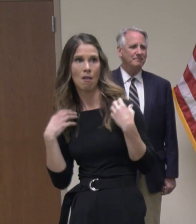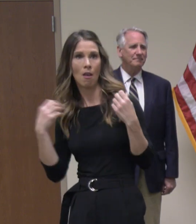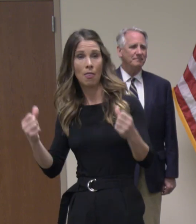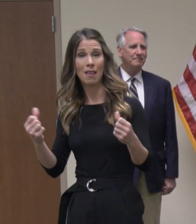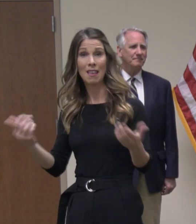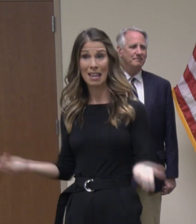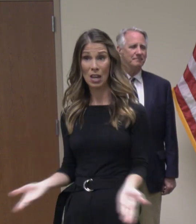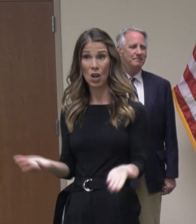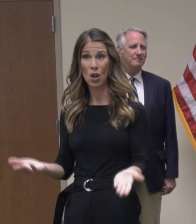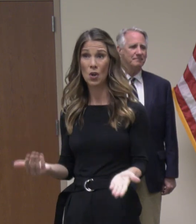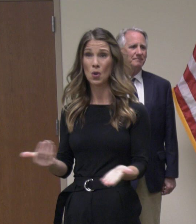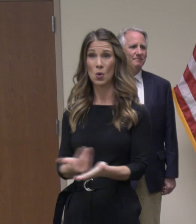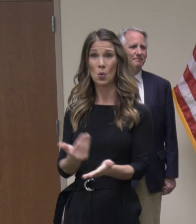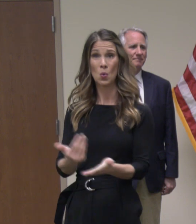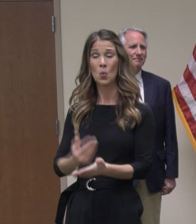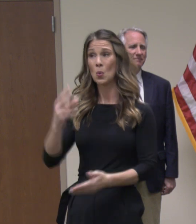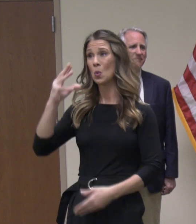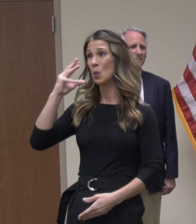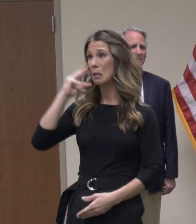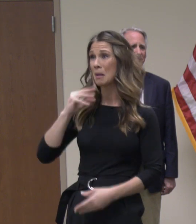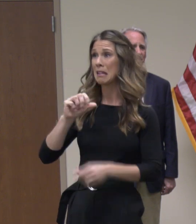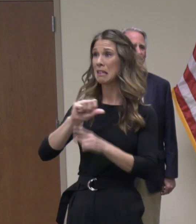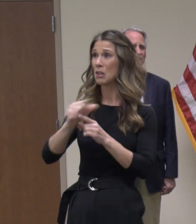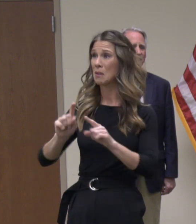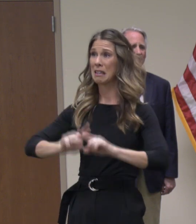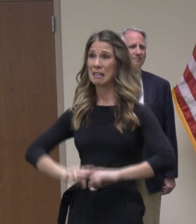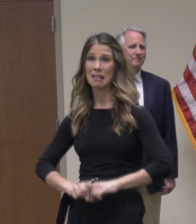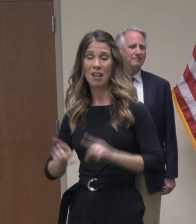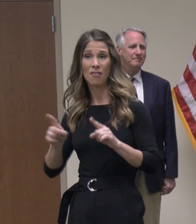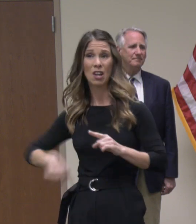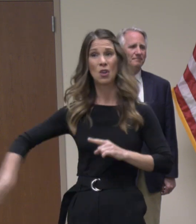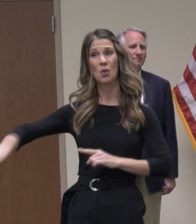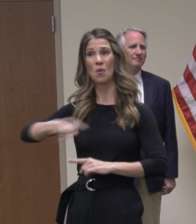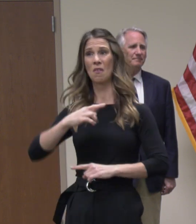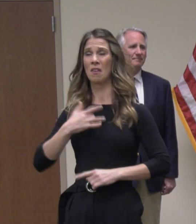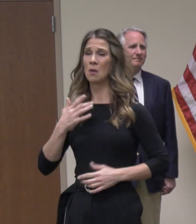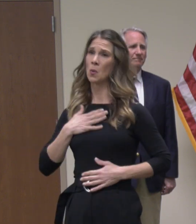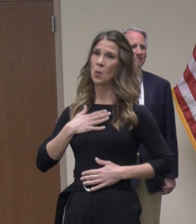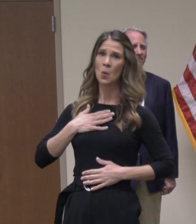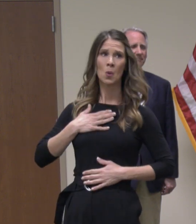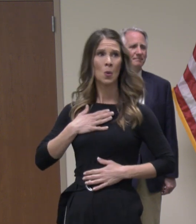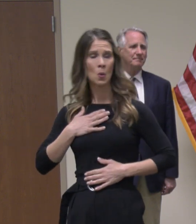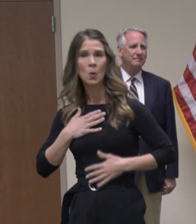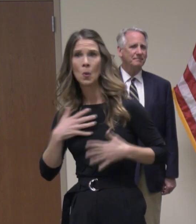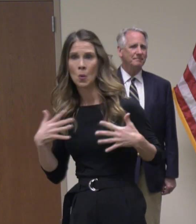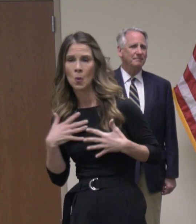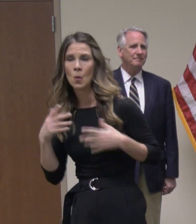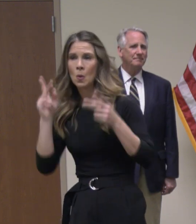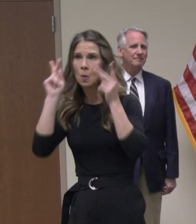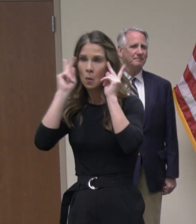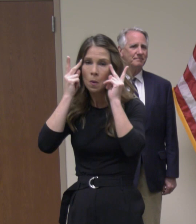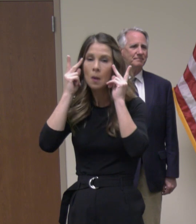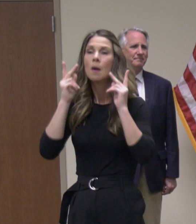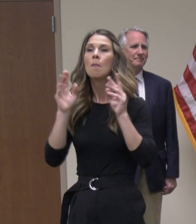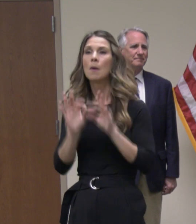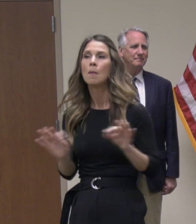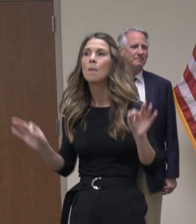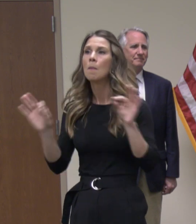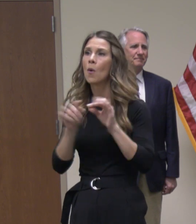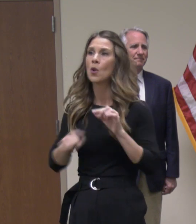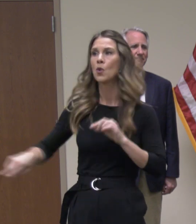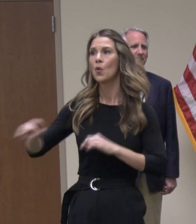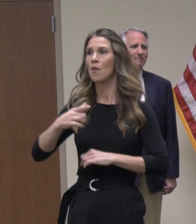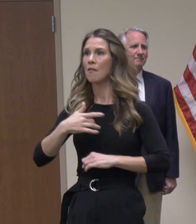territory, and it's unsettling for most people. But I hope the county's message of being prepared and not panicked